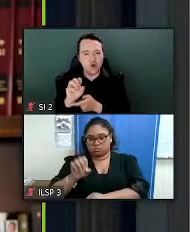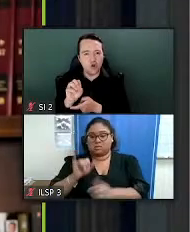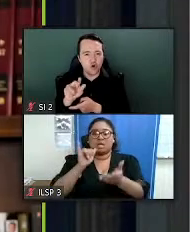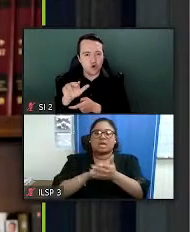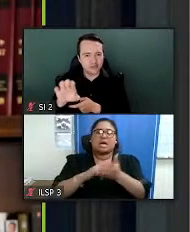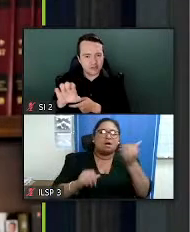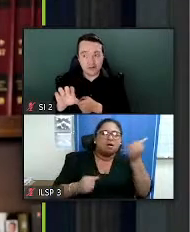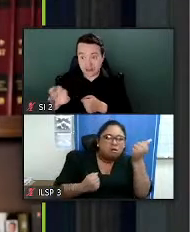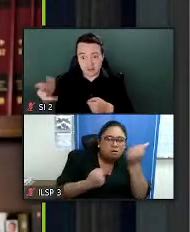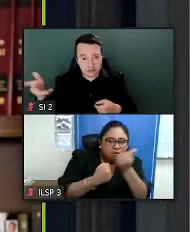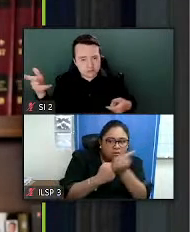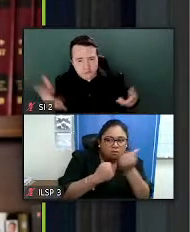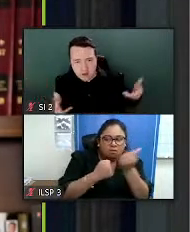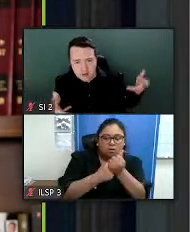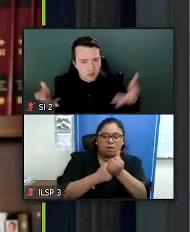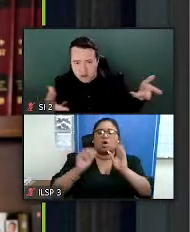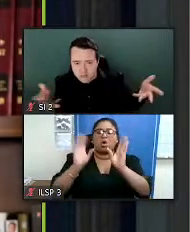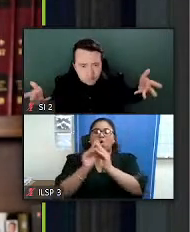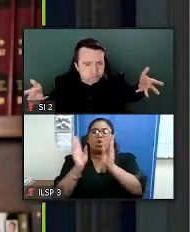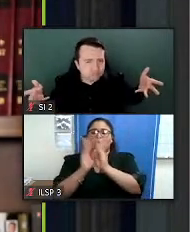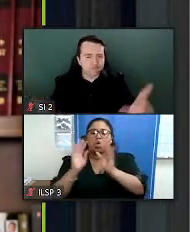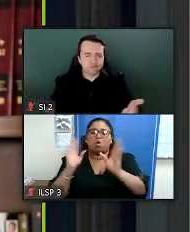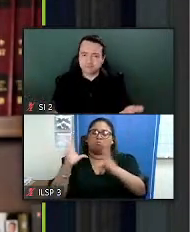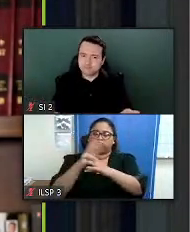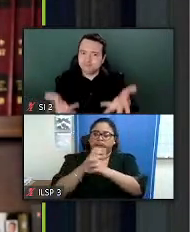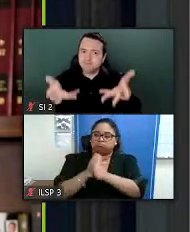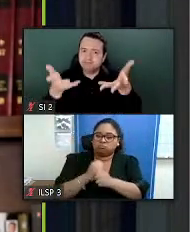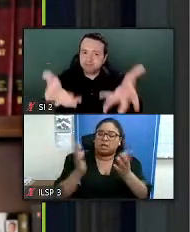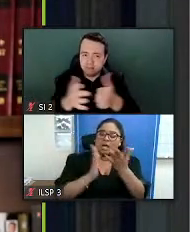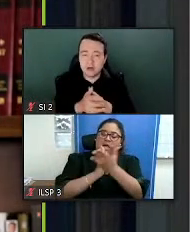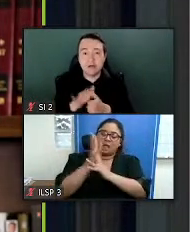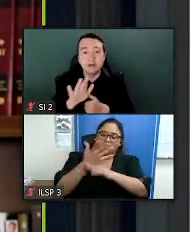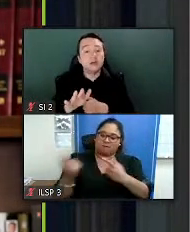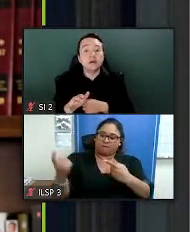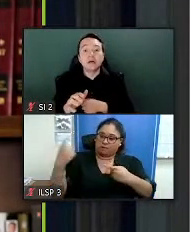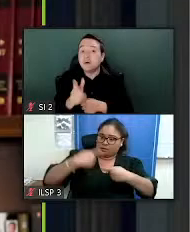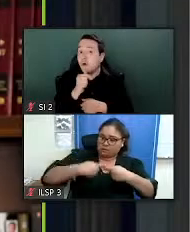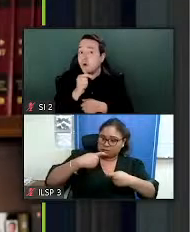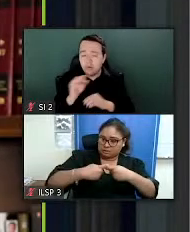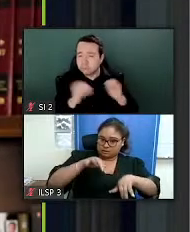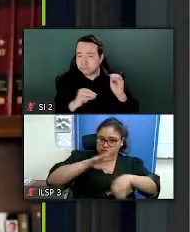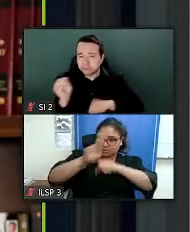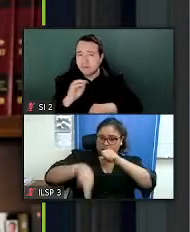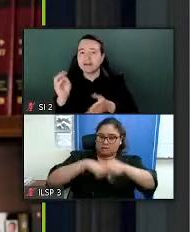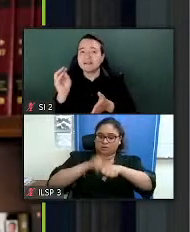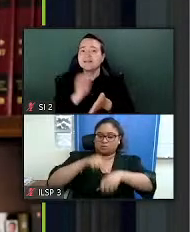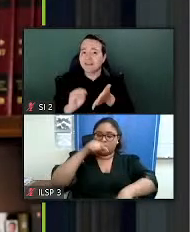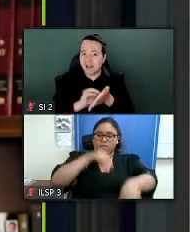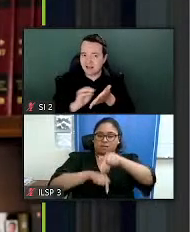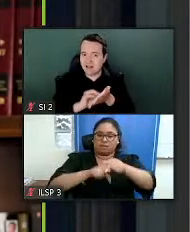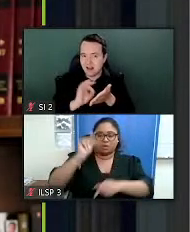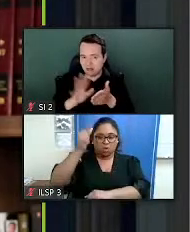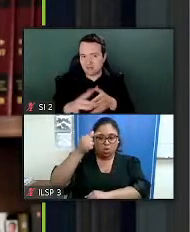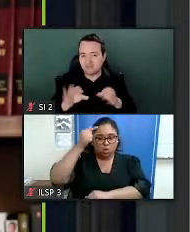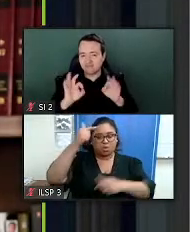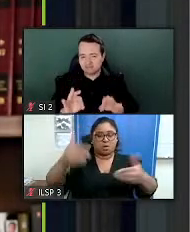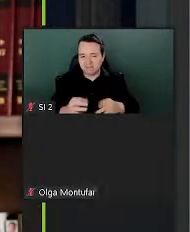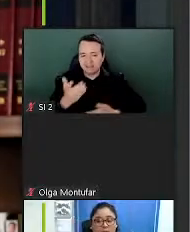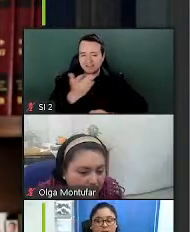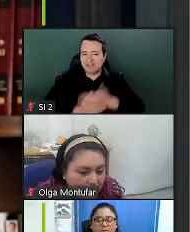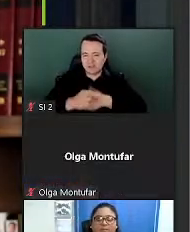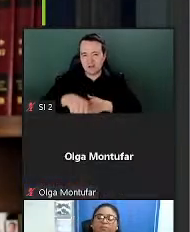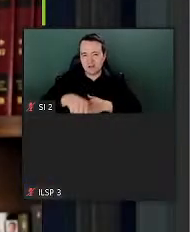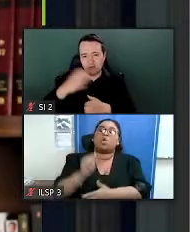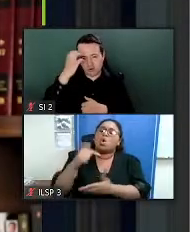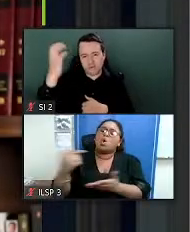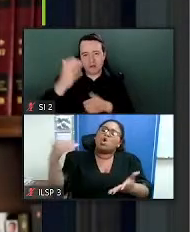social group who contributed to the realization of the summit organized by the national secretary of disabilities of the government of